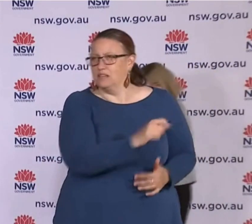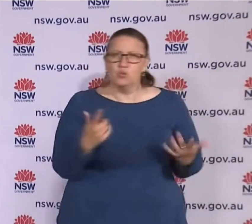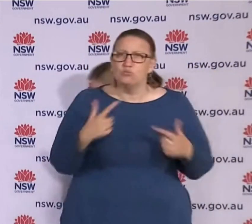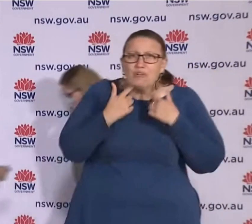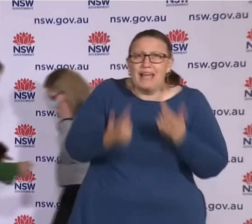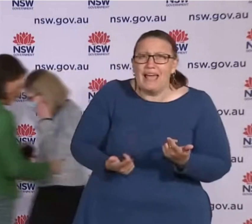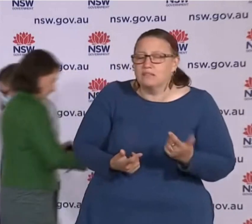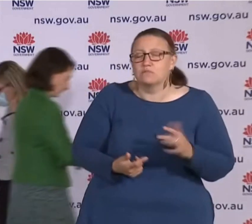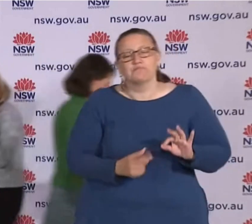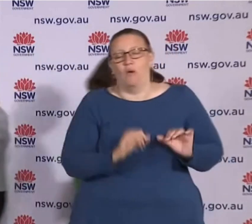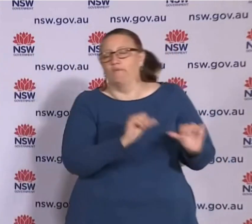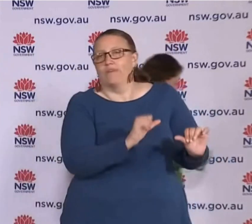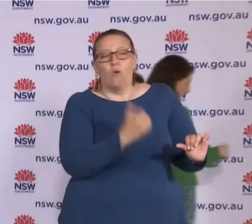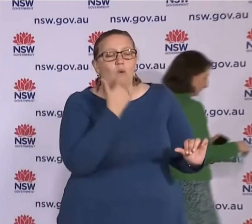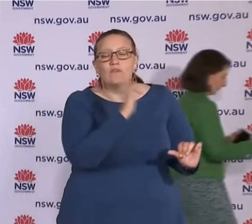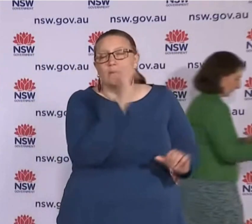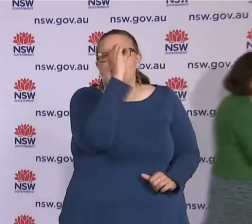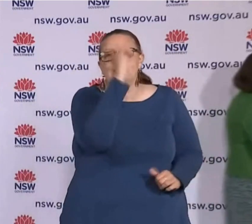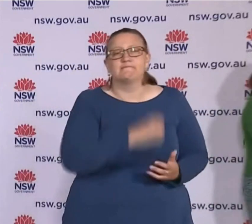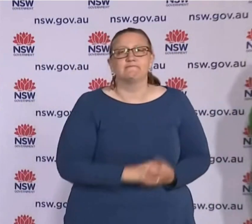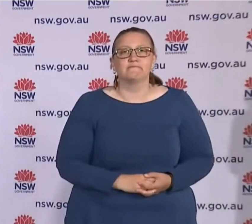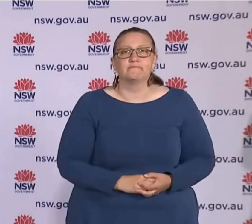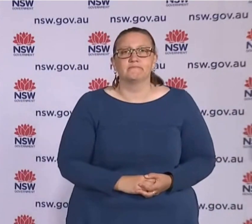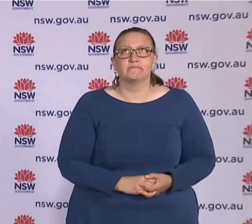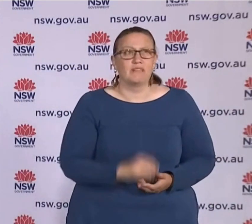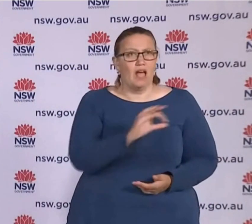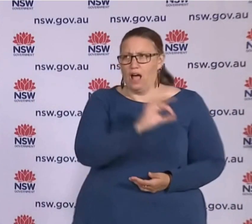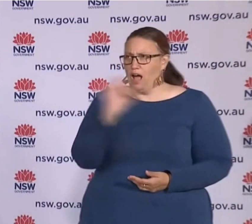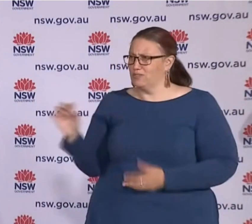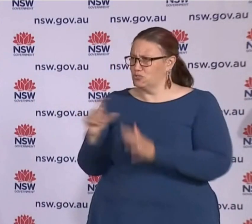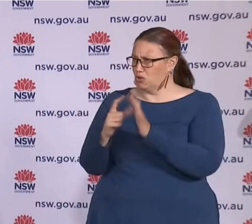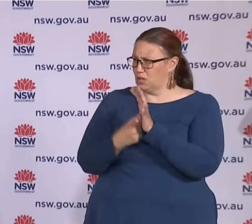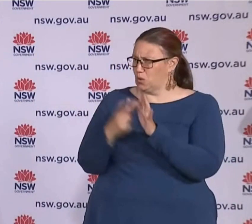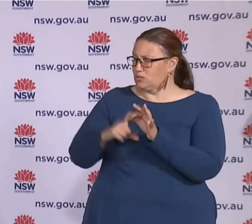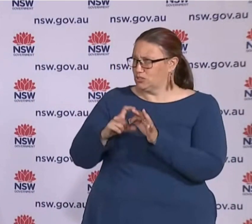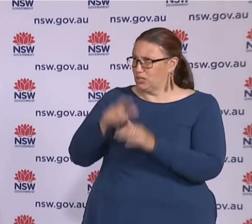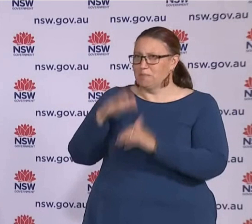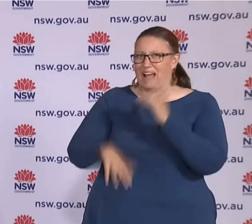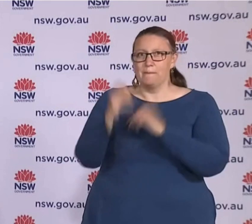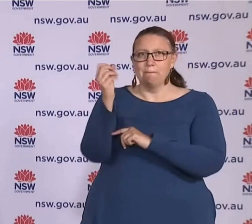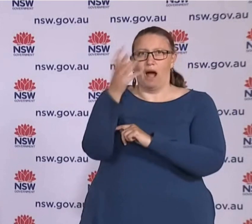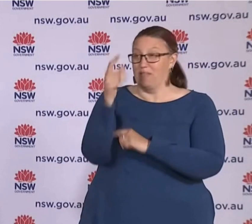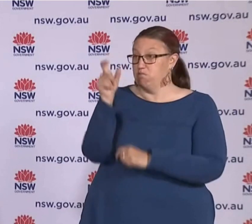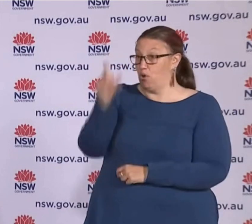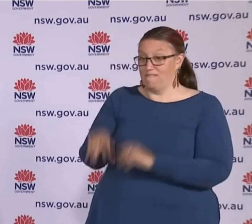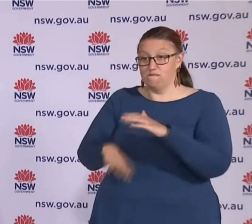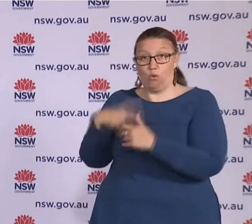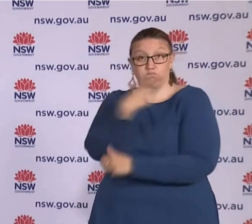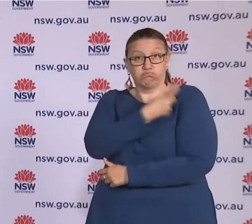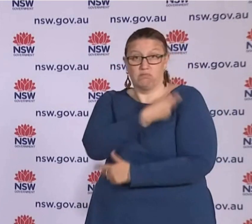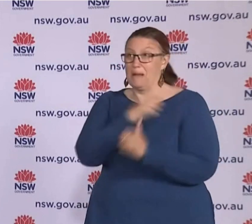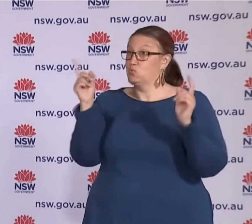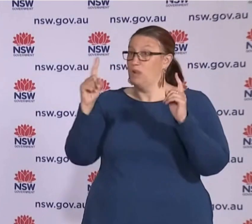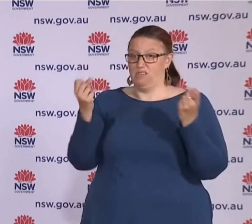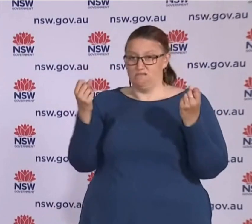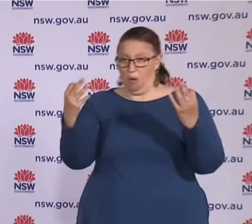as well. This person was fully vaccinated, and as you say today, there's no other cases. Can you help us understand